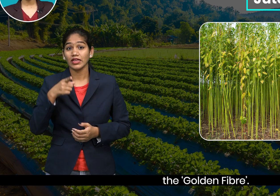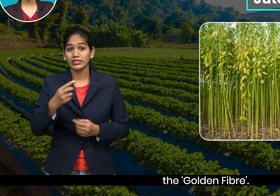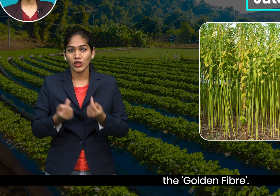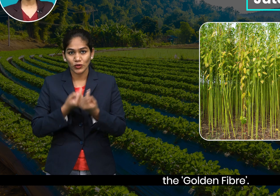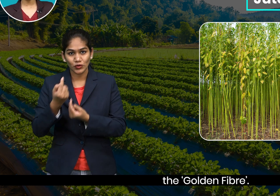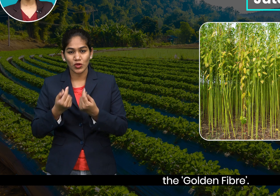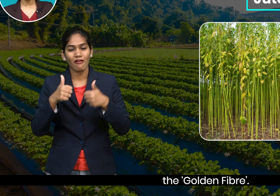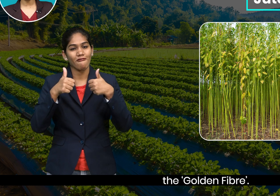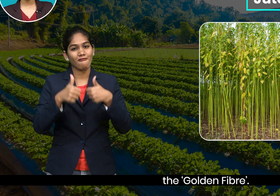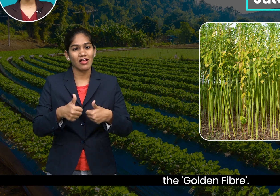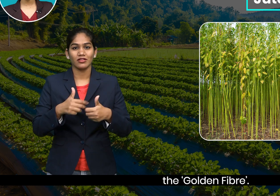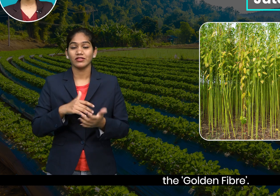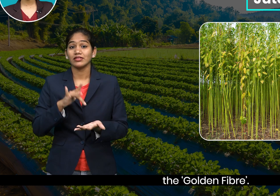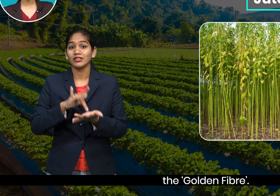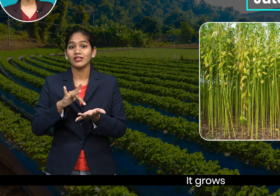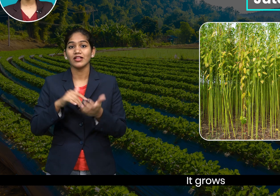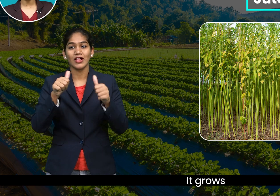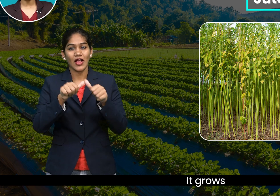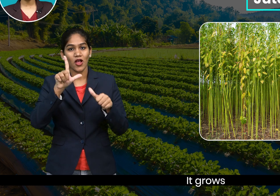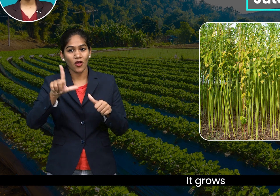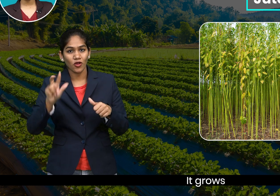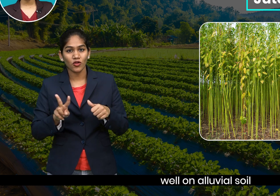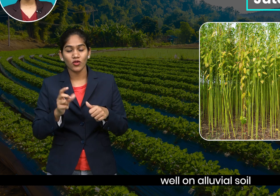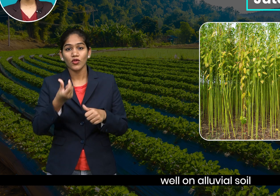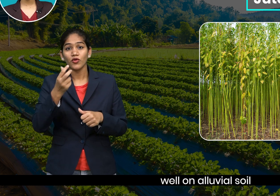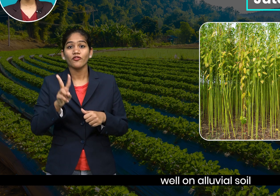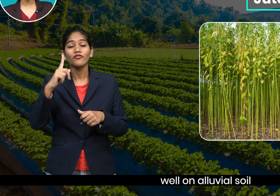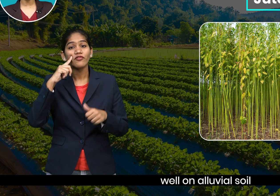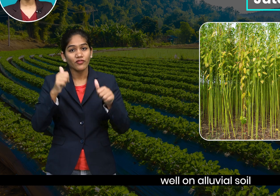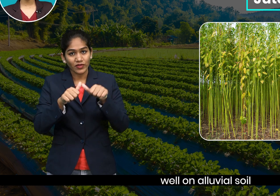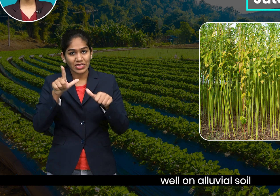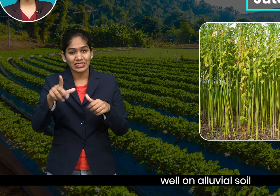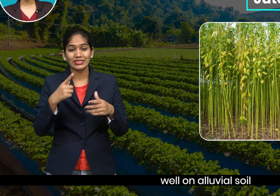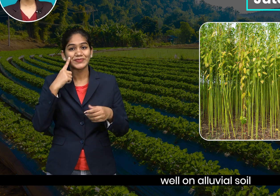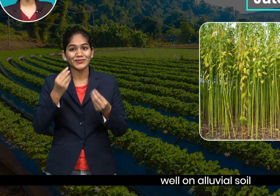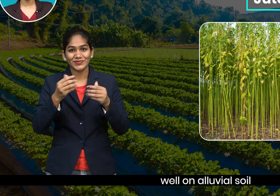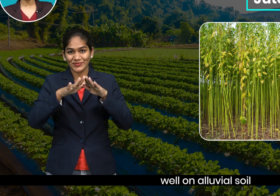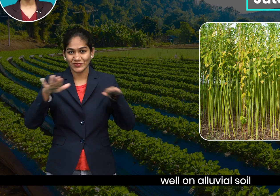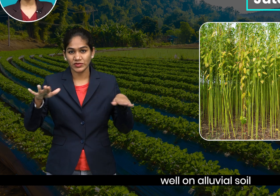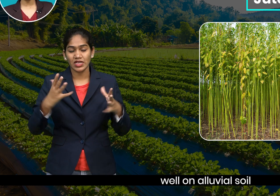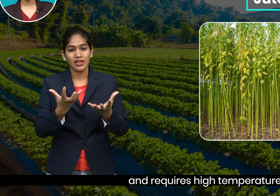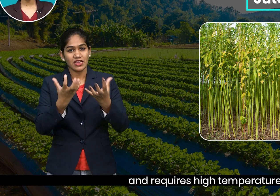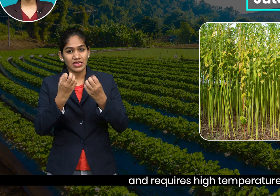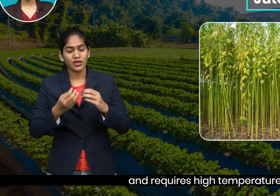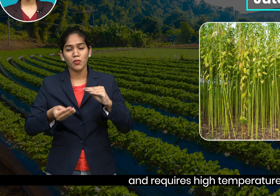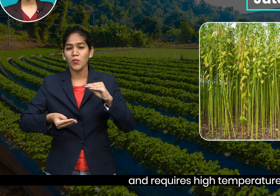It grows well on alluvial soil and requires high